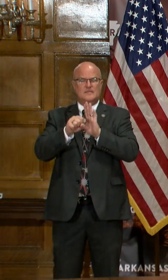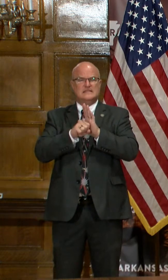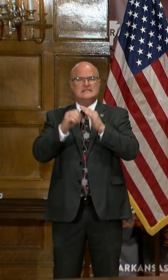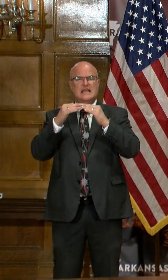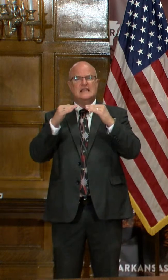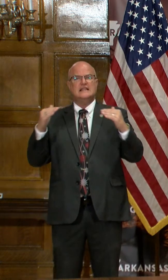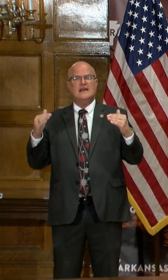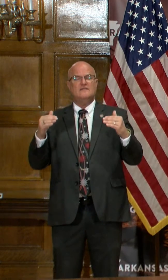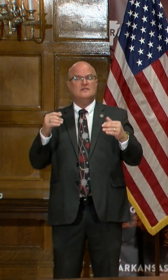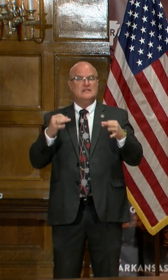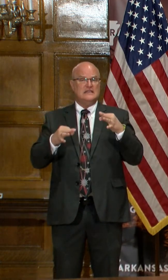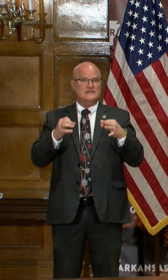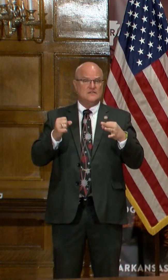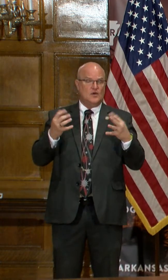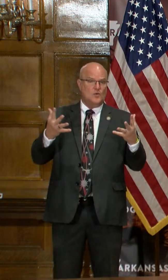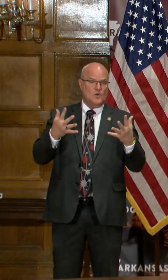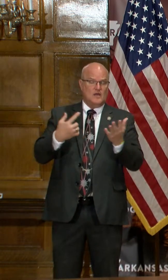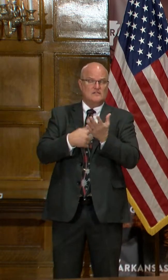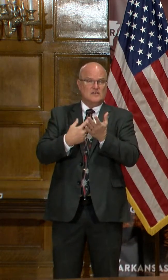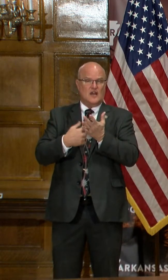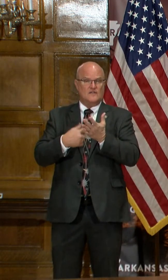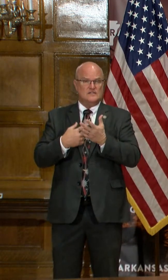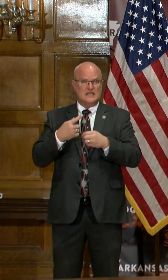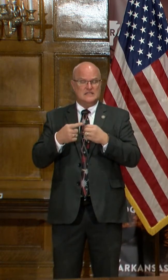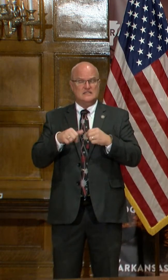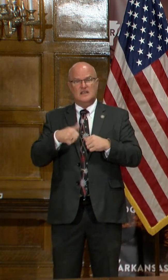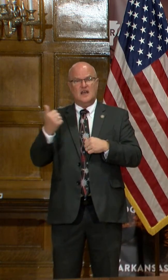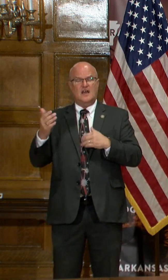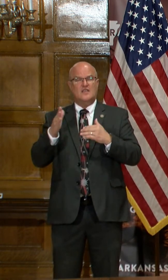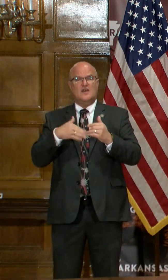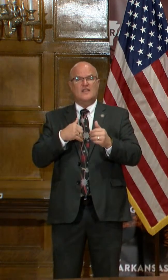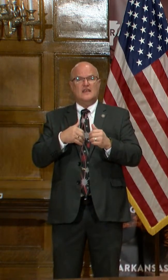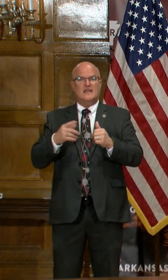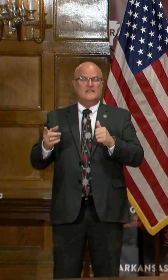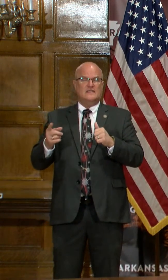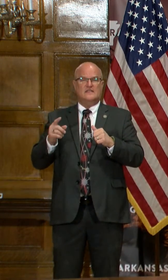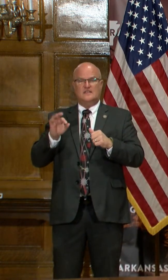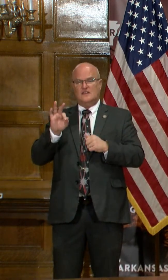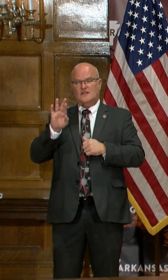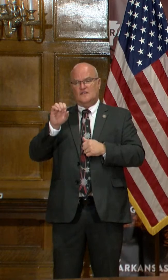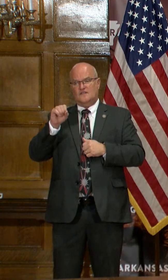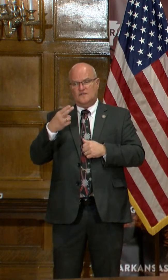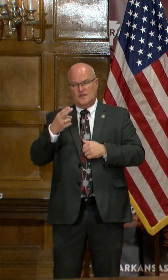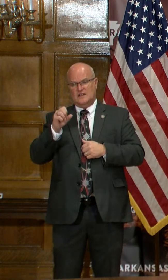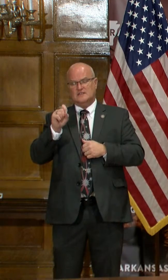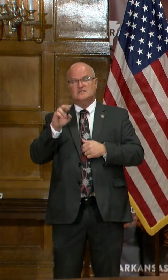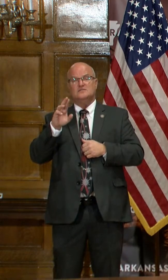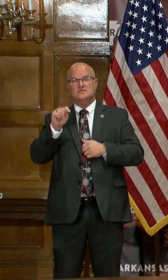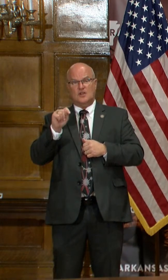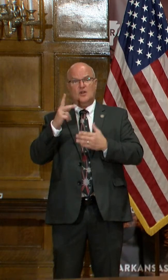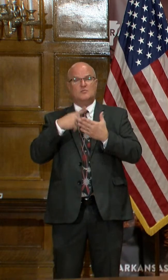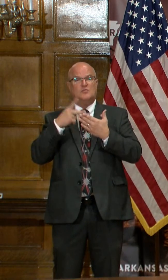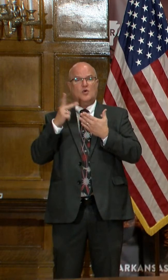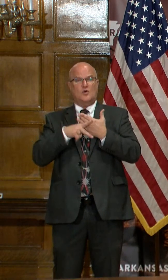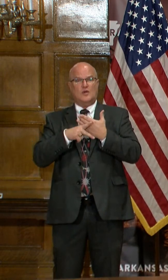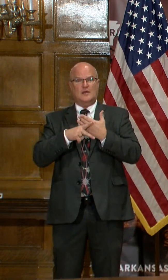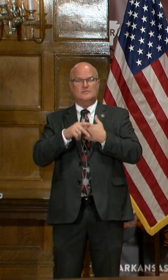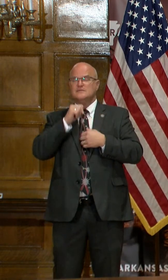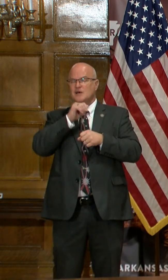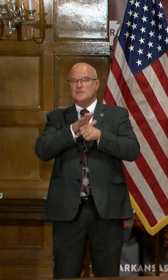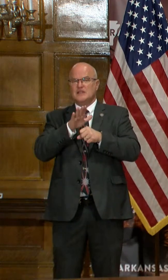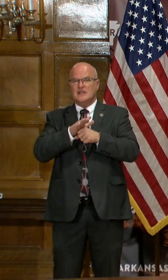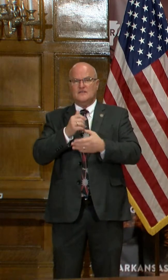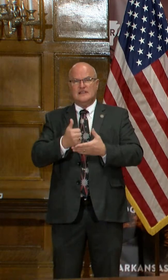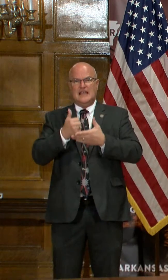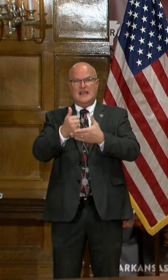level, and if so, what are those conversations besides the Fresh Start program, which will not be enough